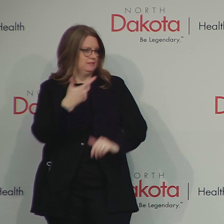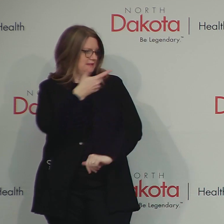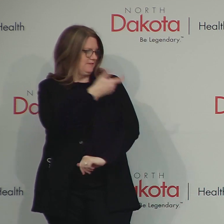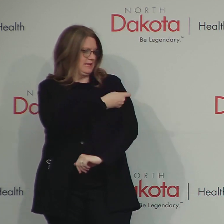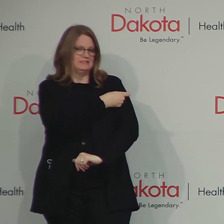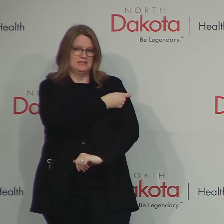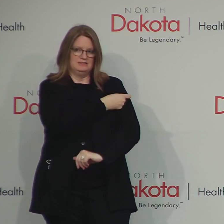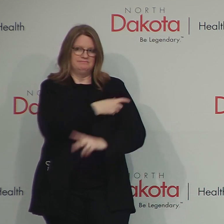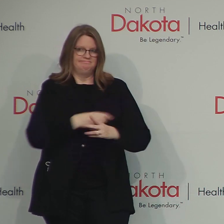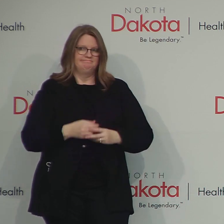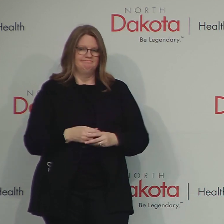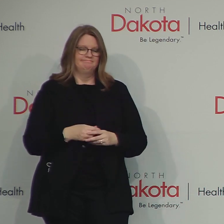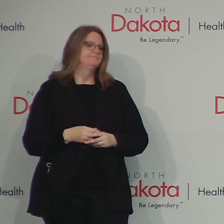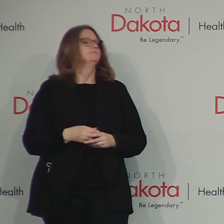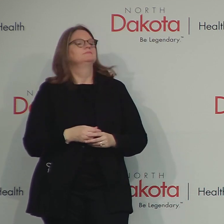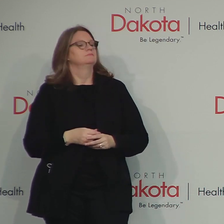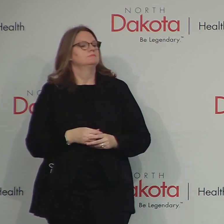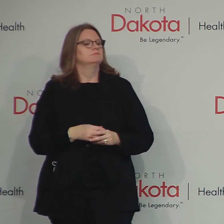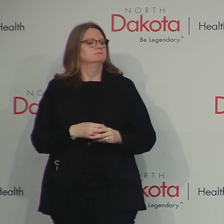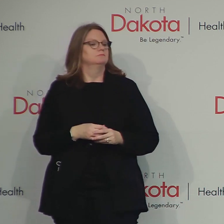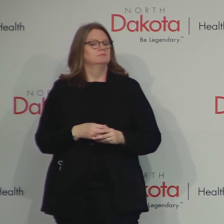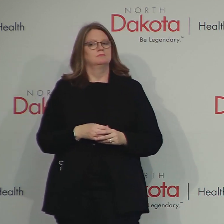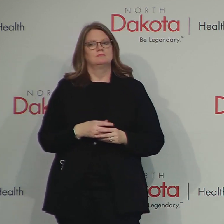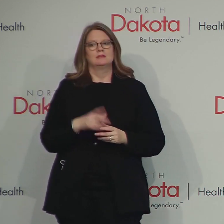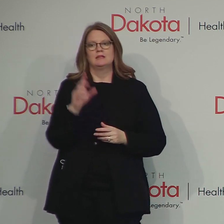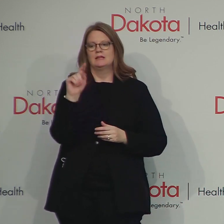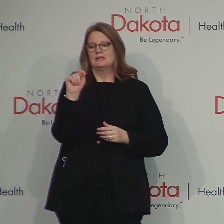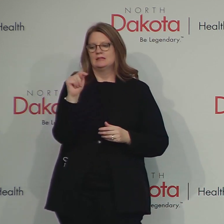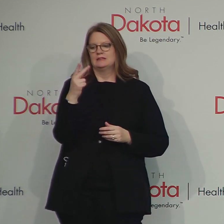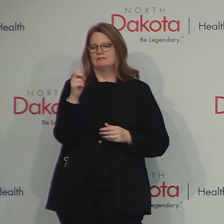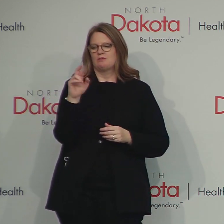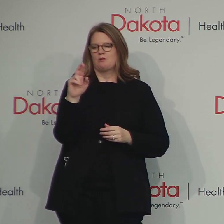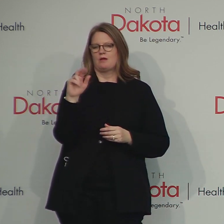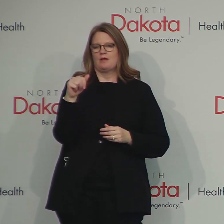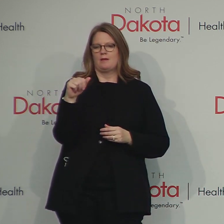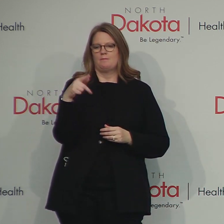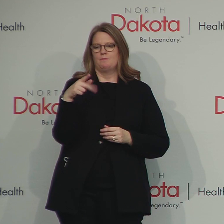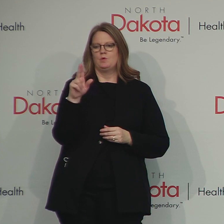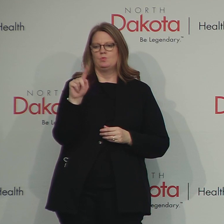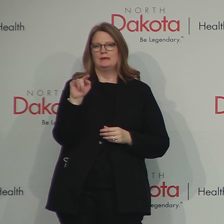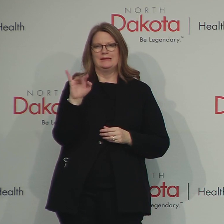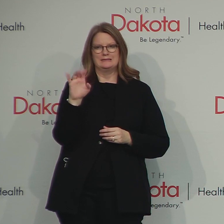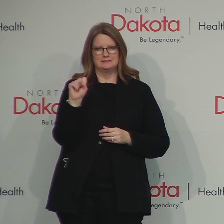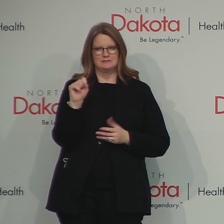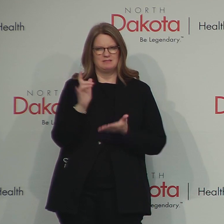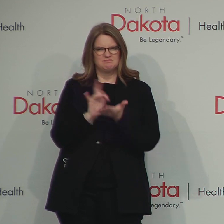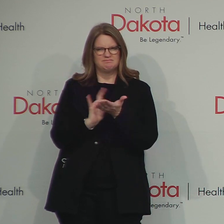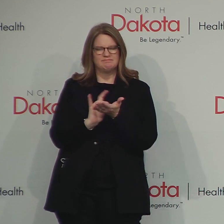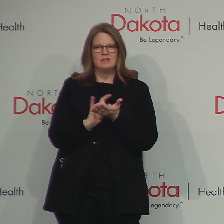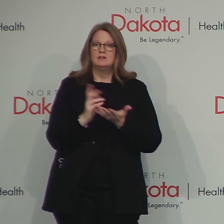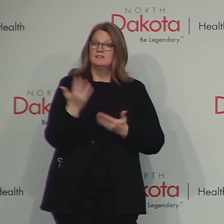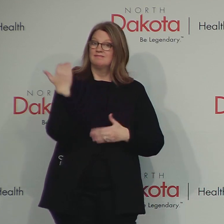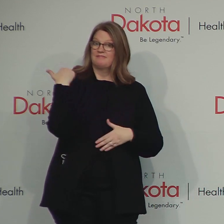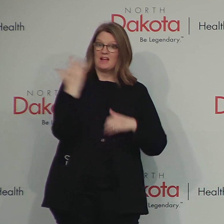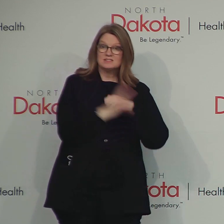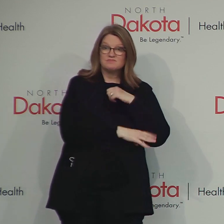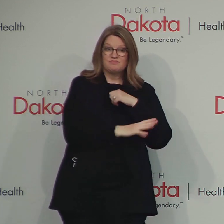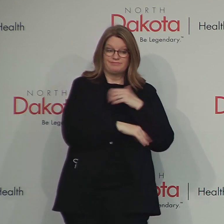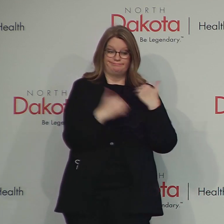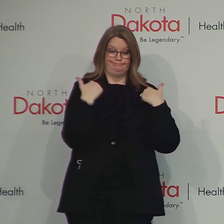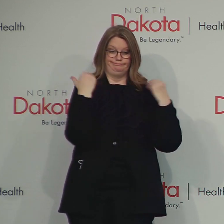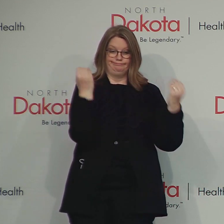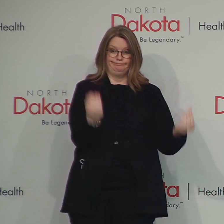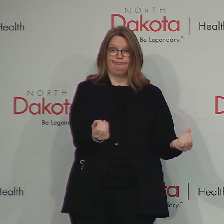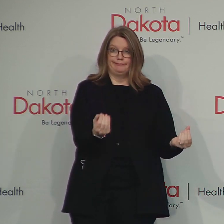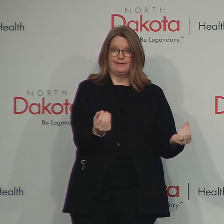into people's arms. The next topic is therapeutics, which is another tool we didn't have last fall, and these are life-saving